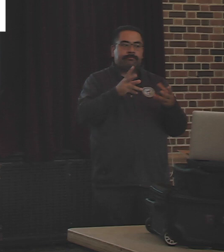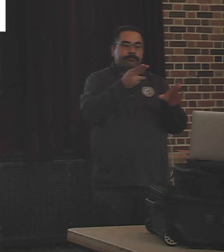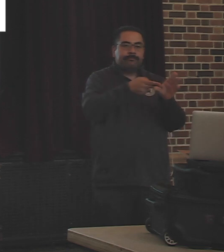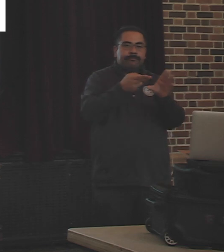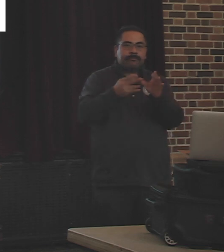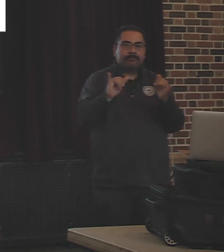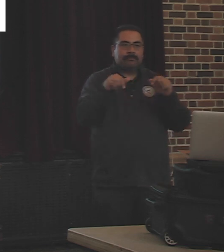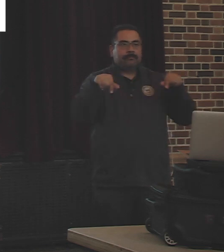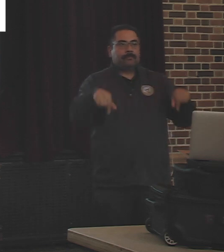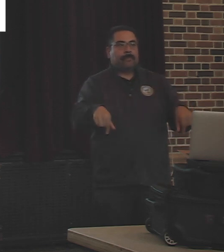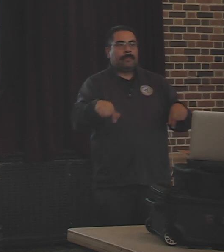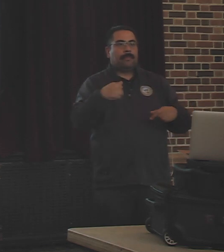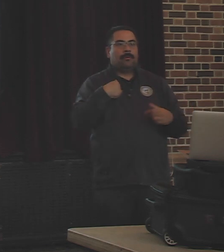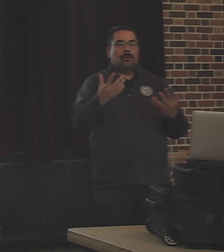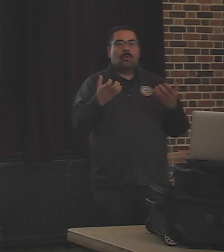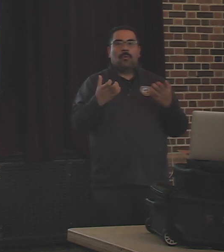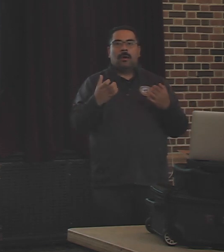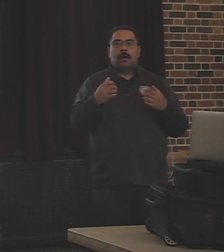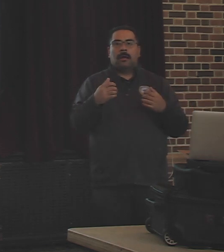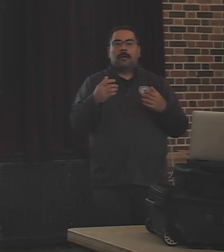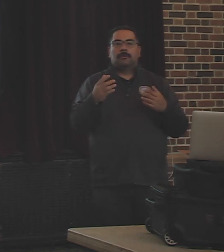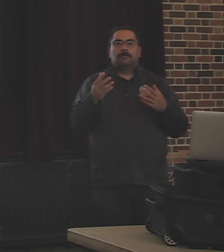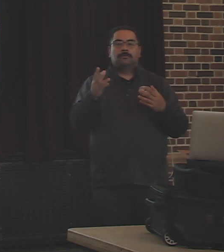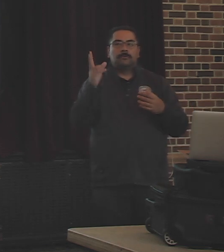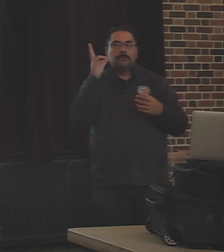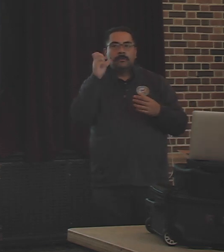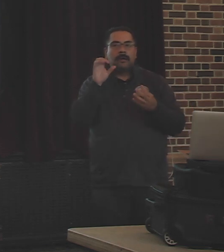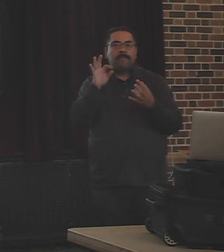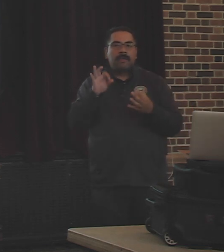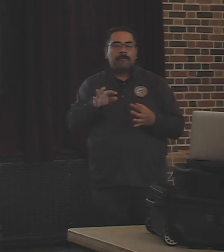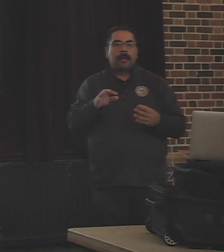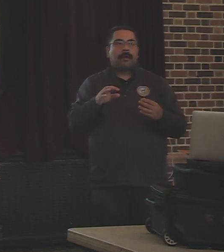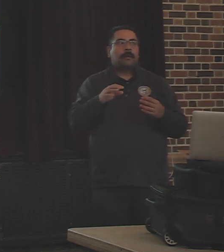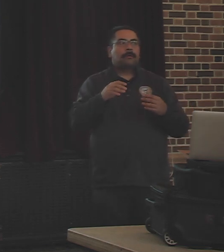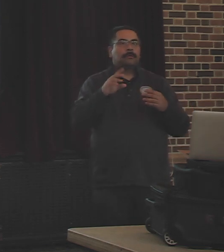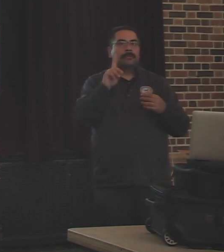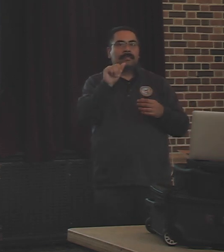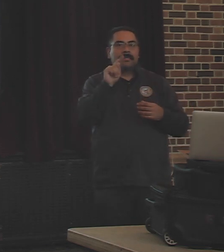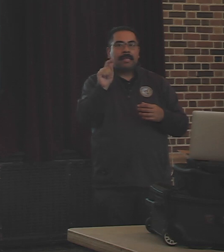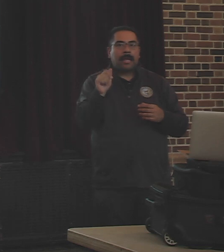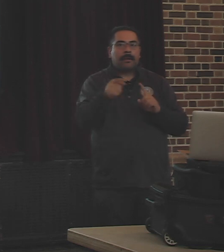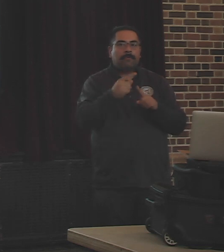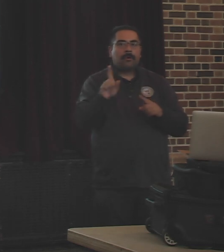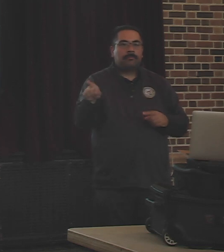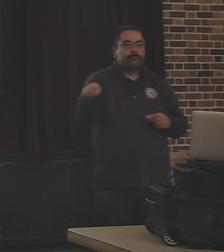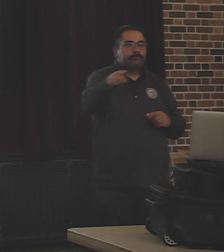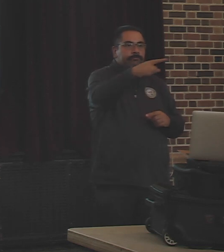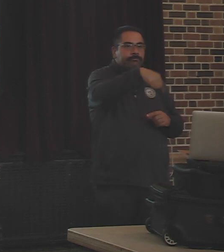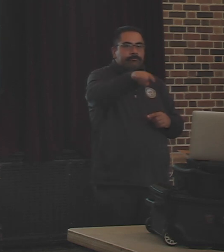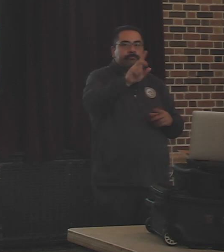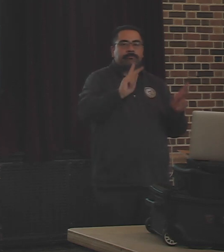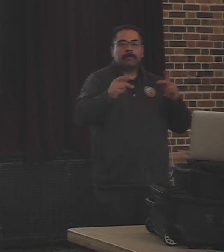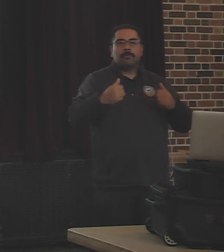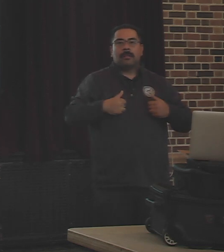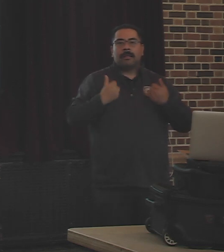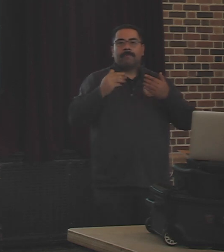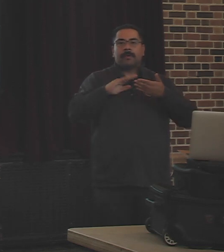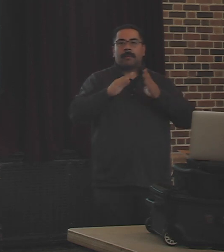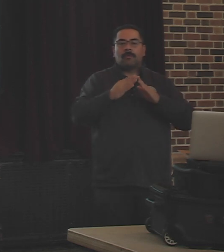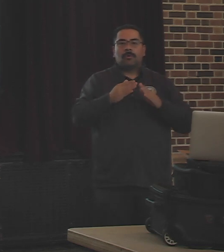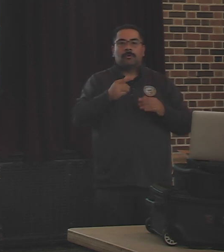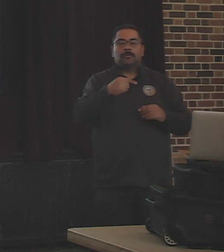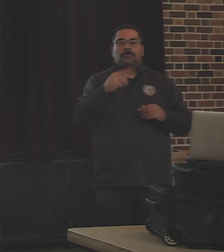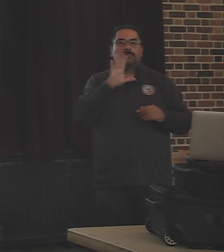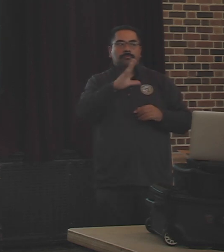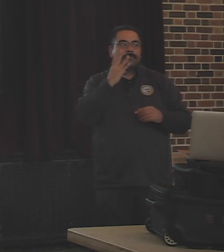such as this. We want to get hands-on feedback, qualitative feedback and data from the people who live in the communities so we can